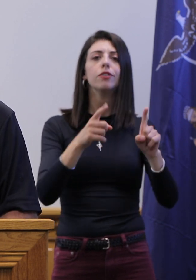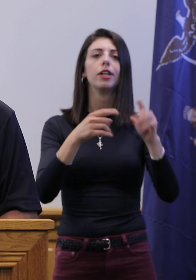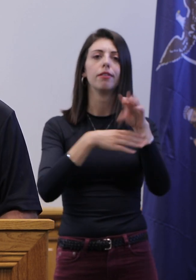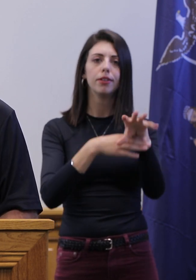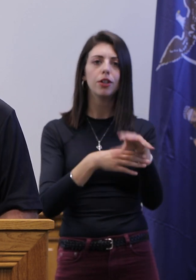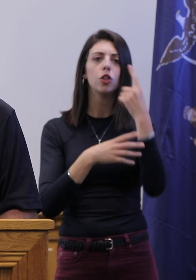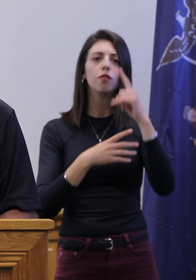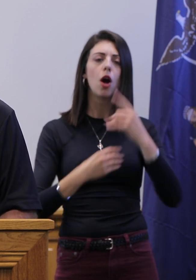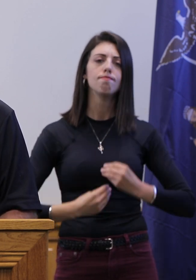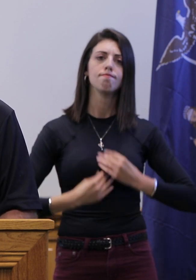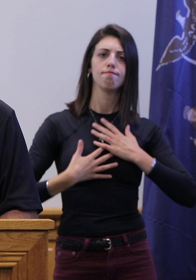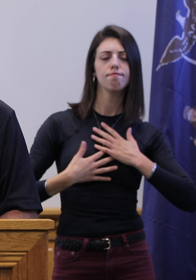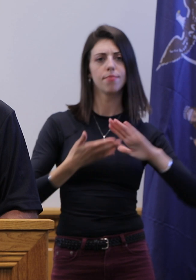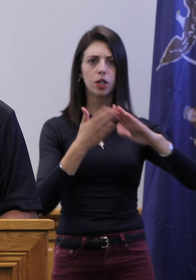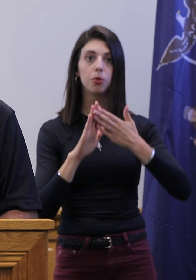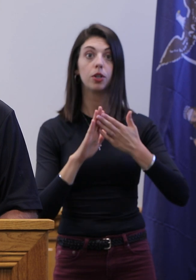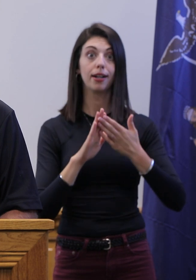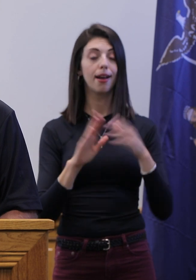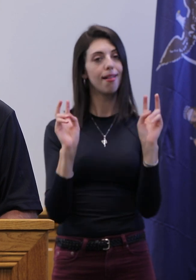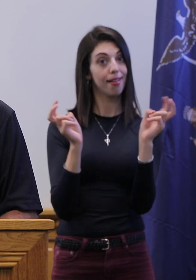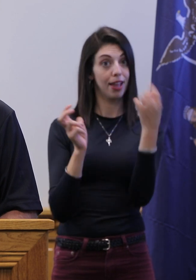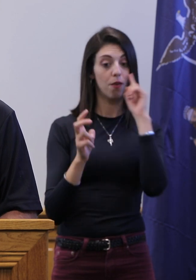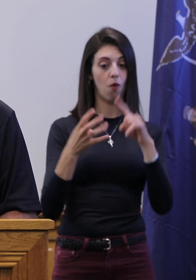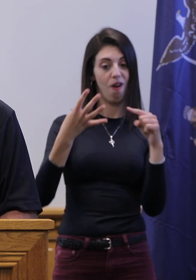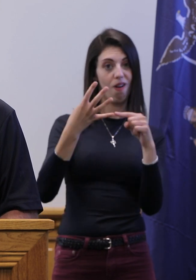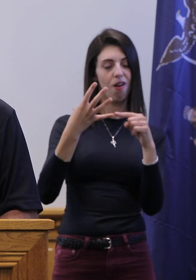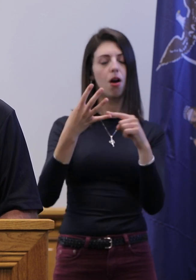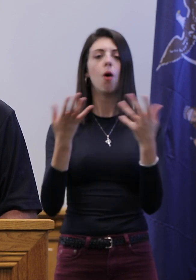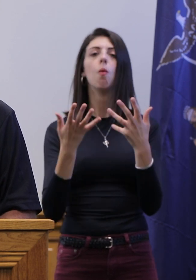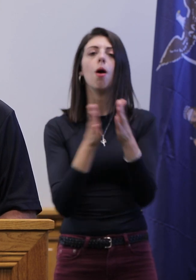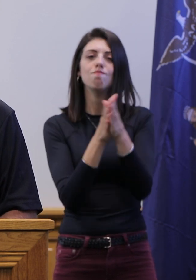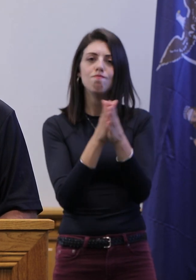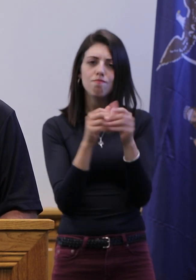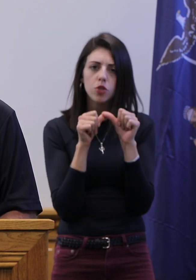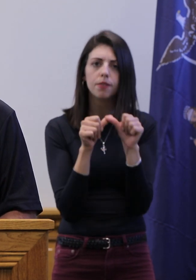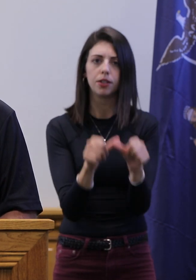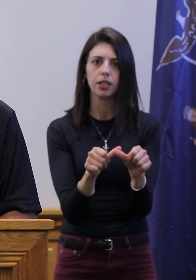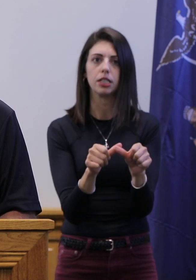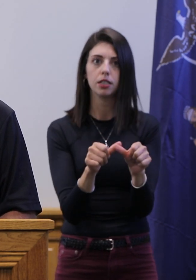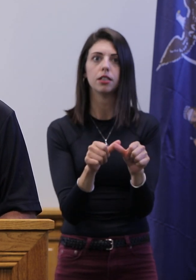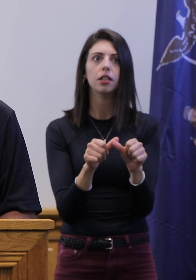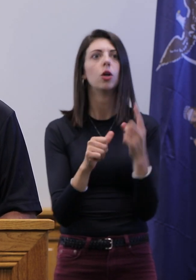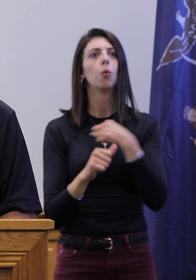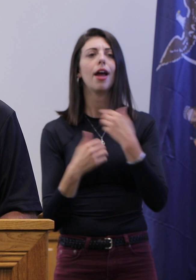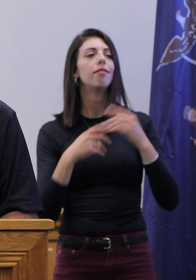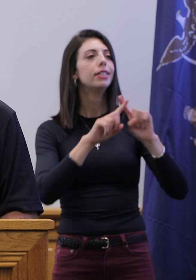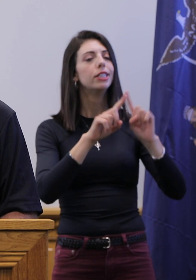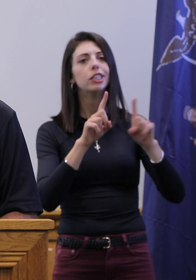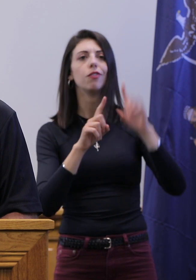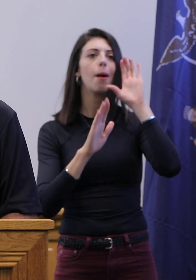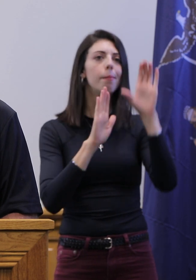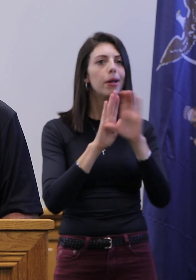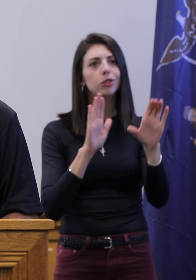pandemic. The theme of today's video is perseverance. The video uses images of places and people across the